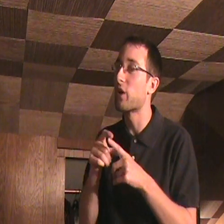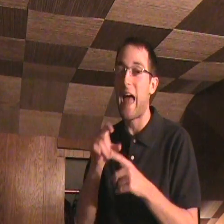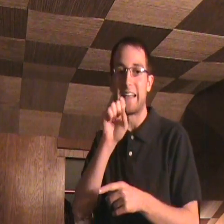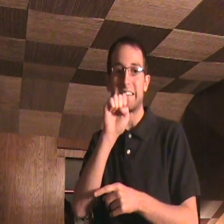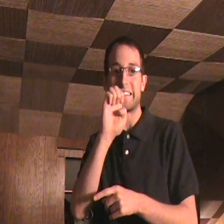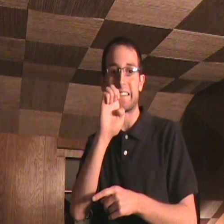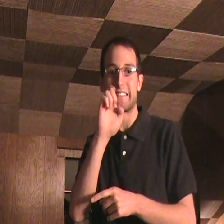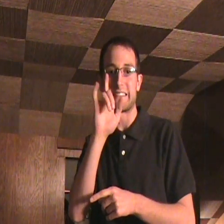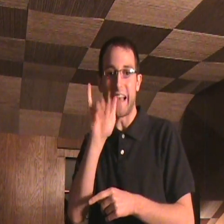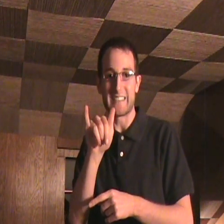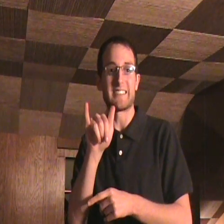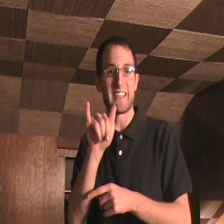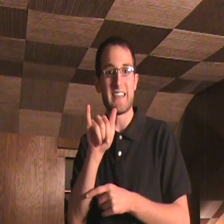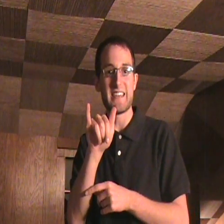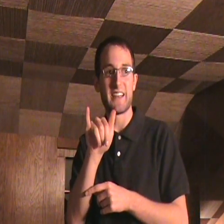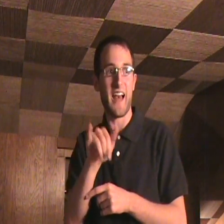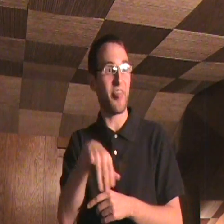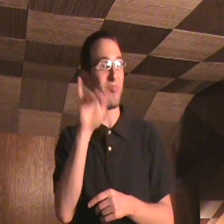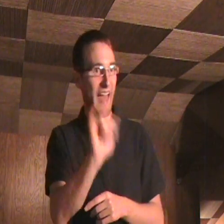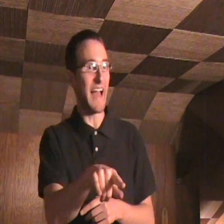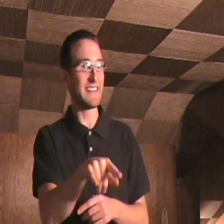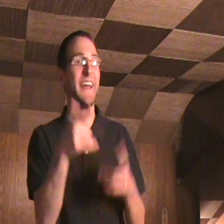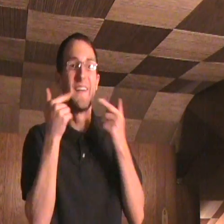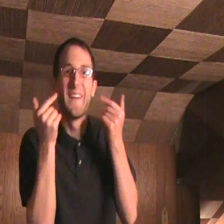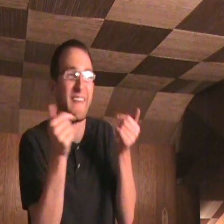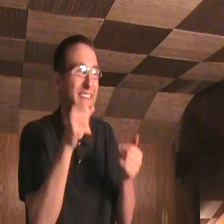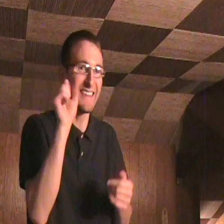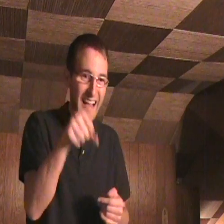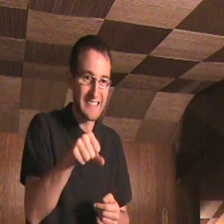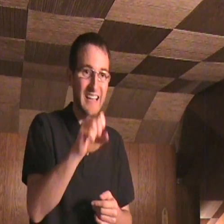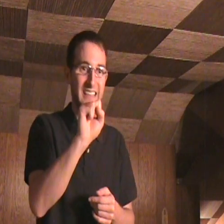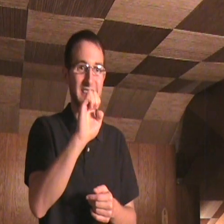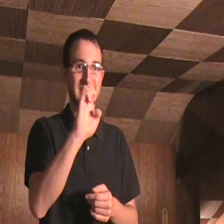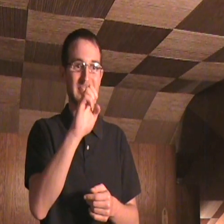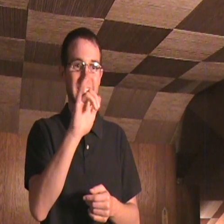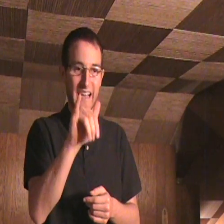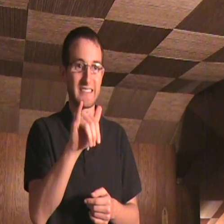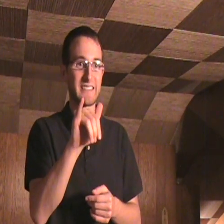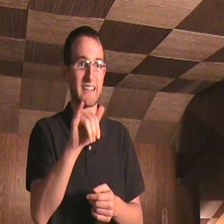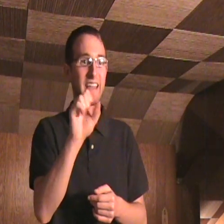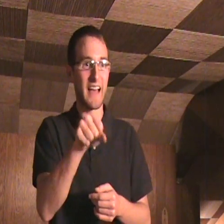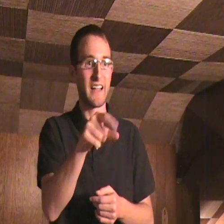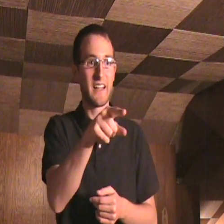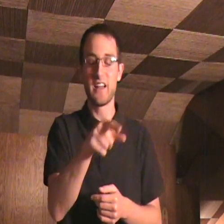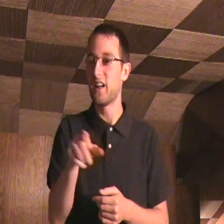Sexy. Sexy, that's a describing word. And what's another one, Fabiola?